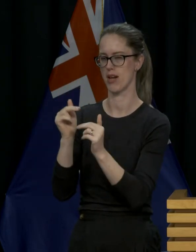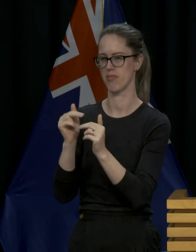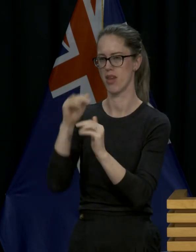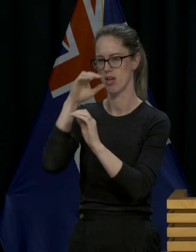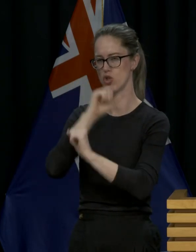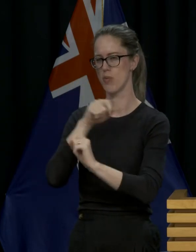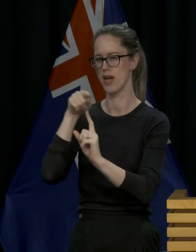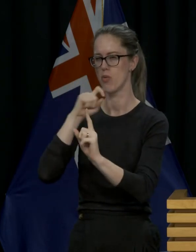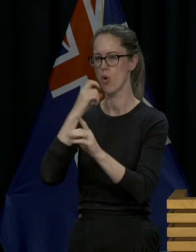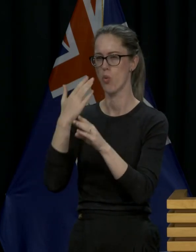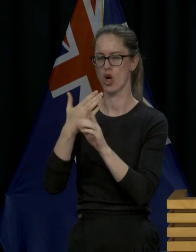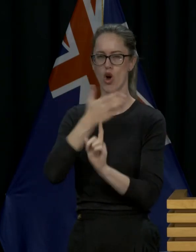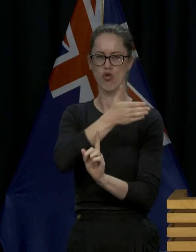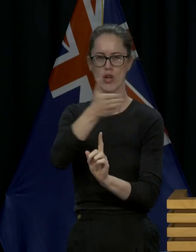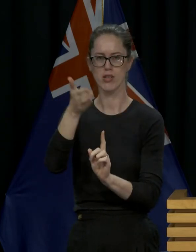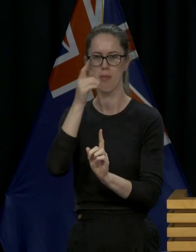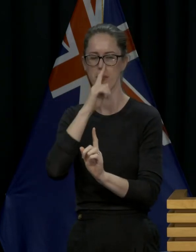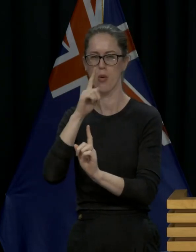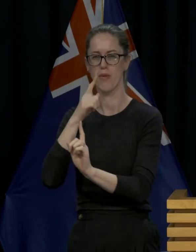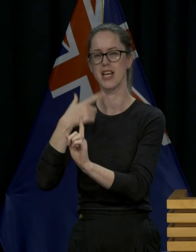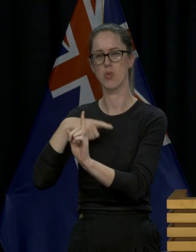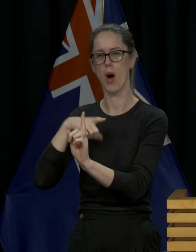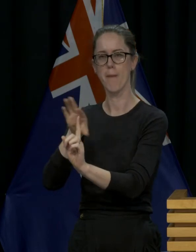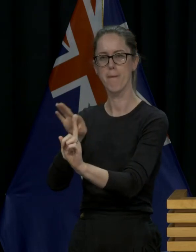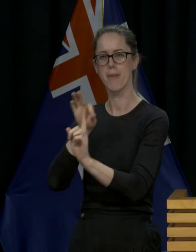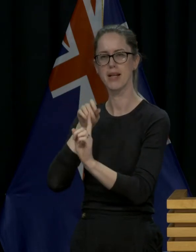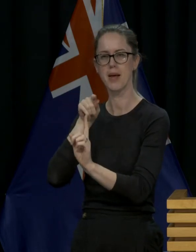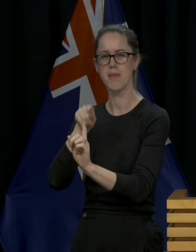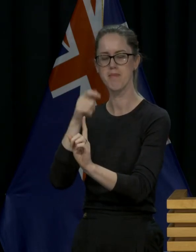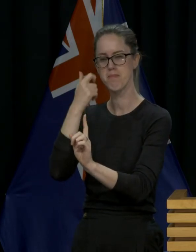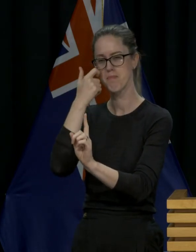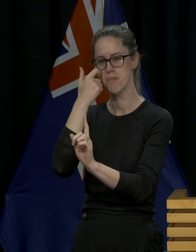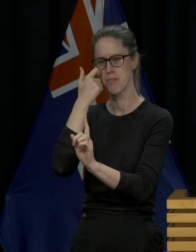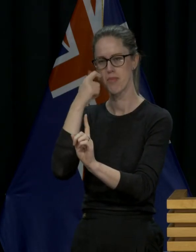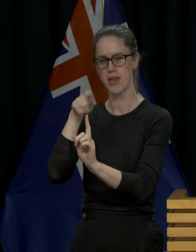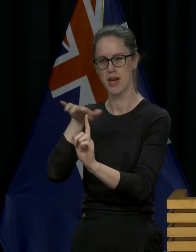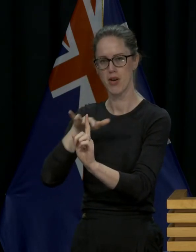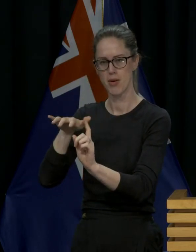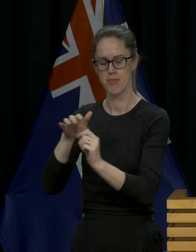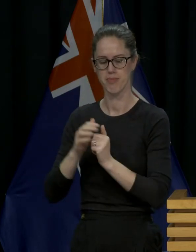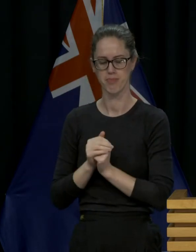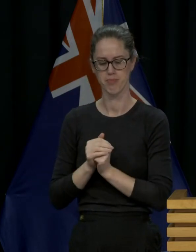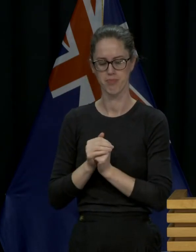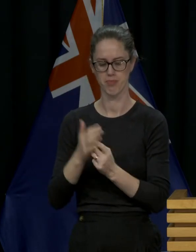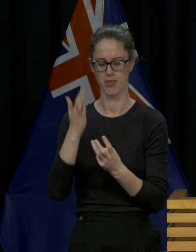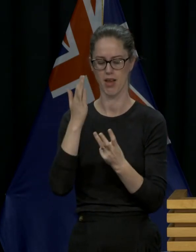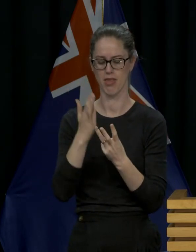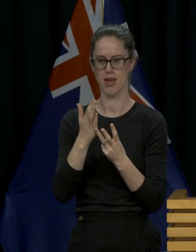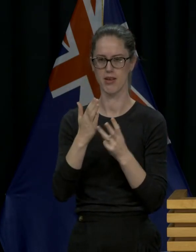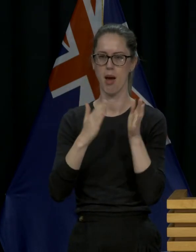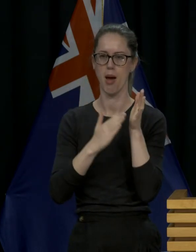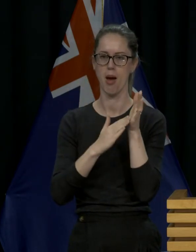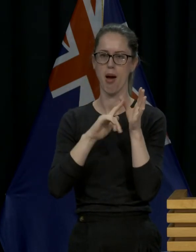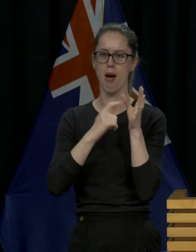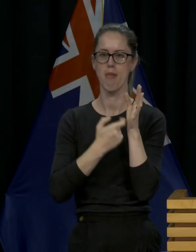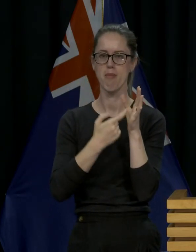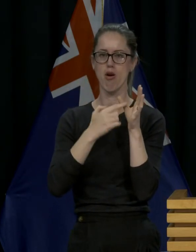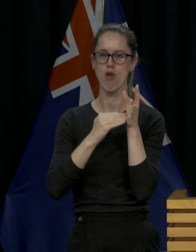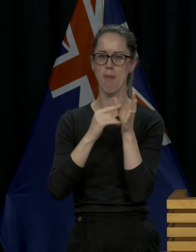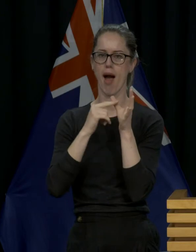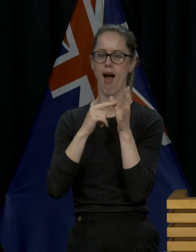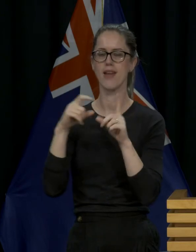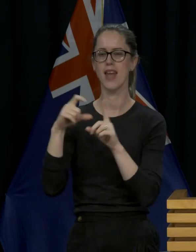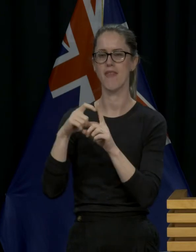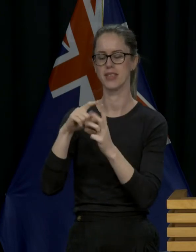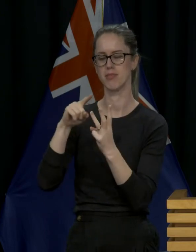need to work across the House, so that was top of my mind in some of that allocation. And of course, Marama Davidson has a